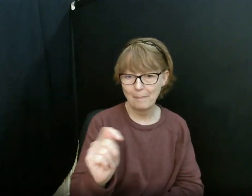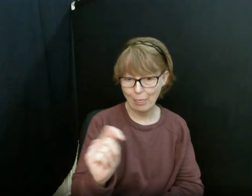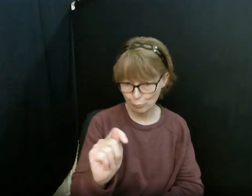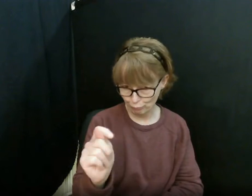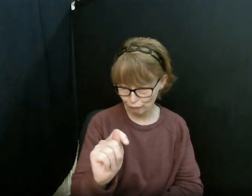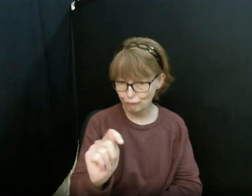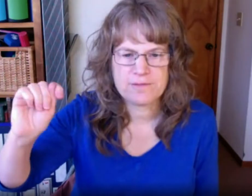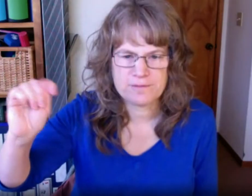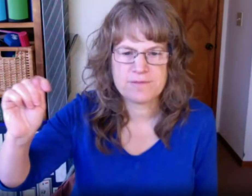Toilet.